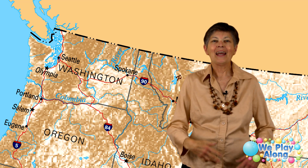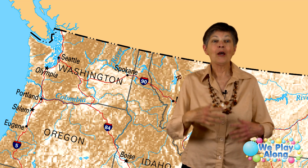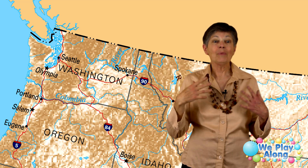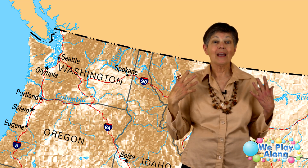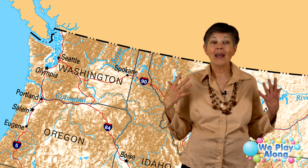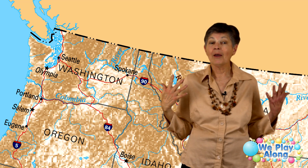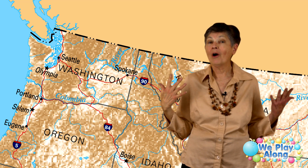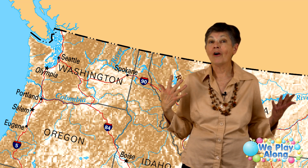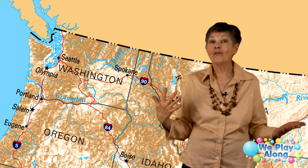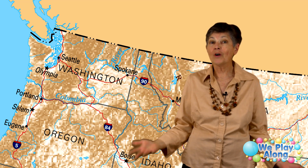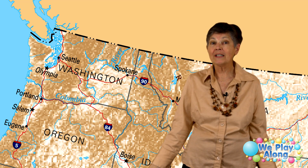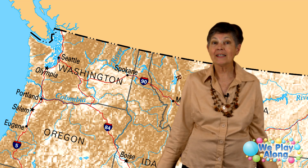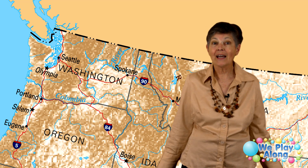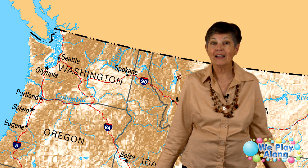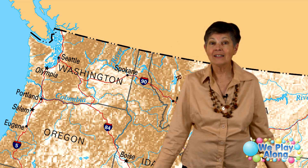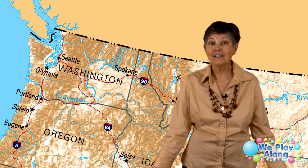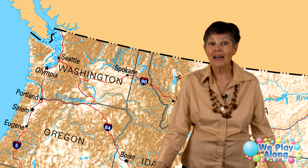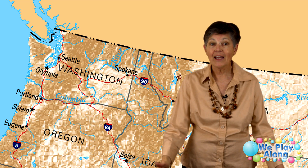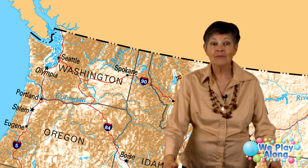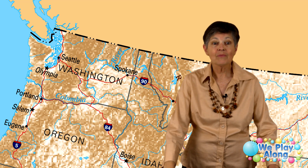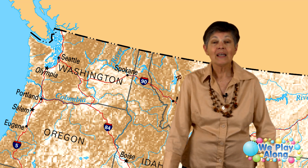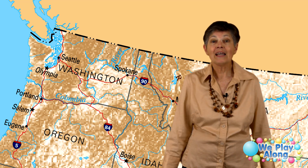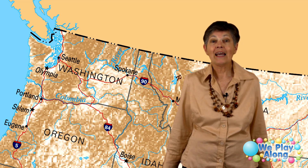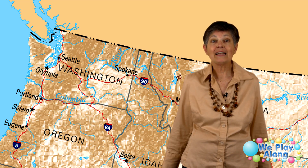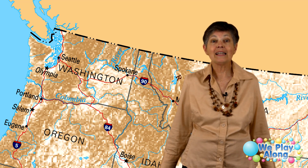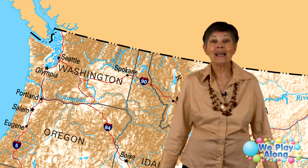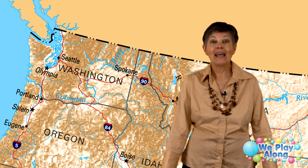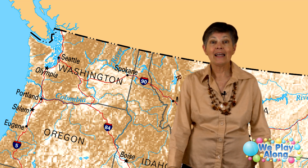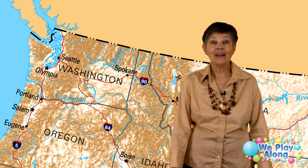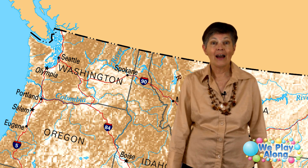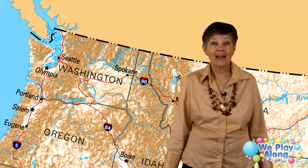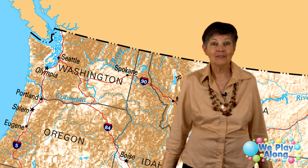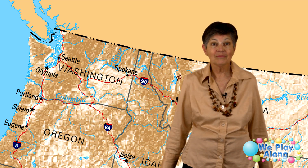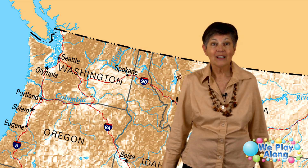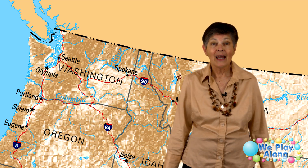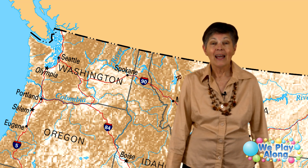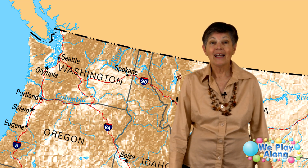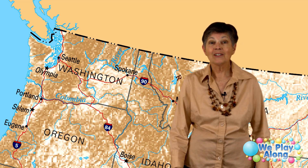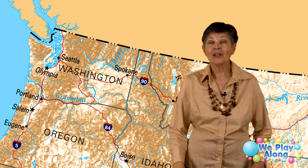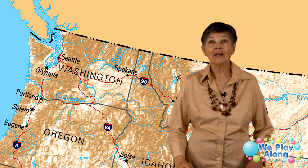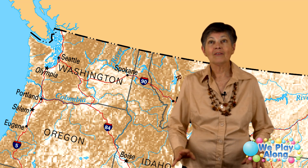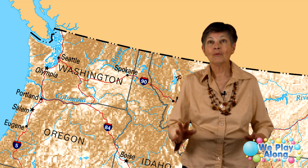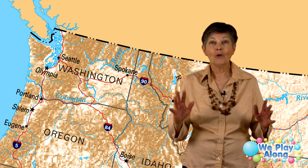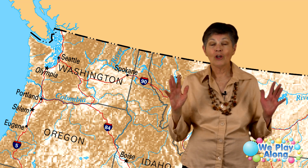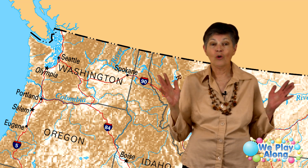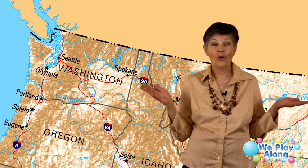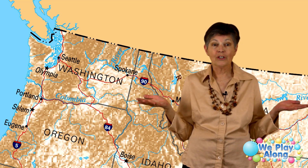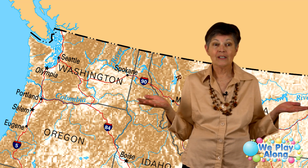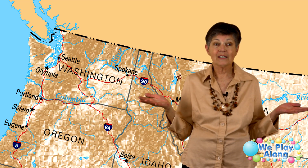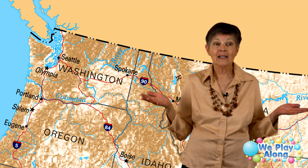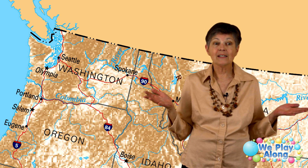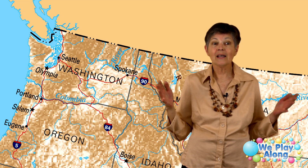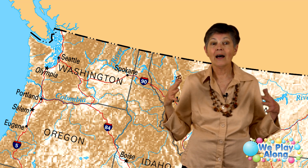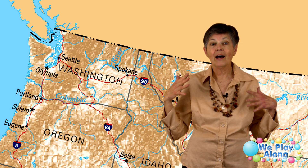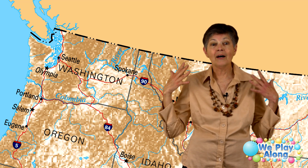it became our 42nd state in 1889. It's gorgeous. It's the